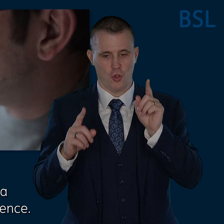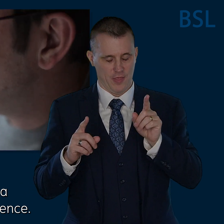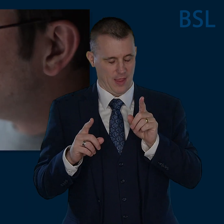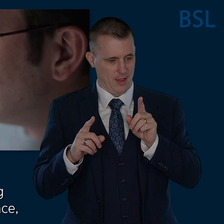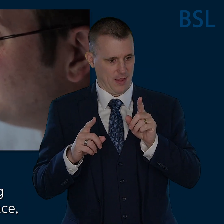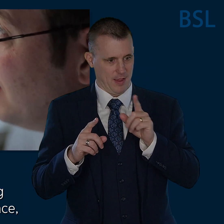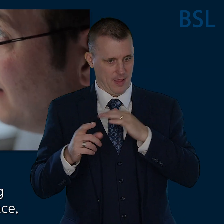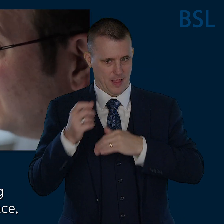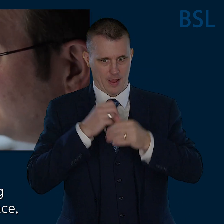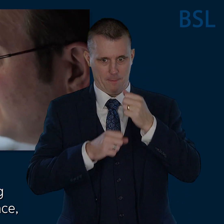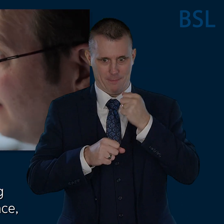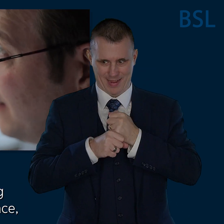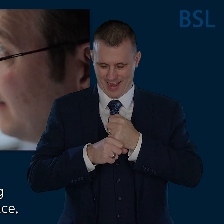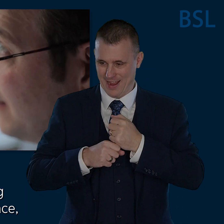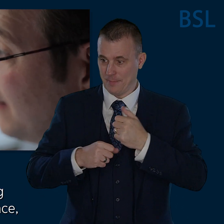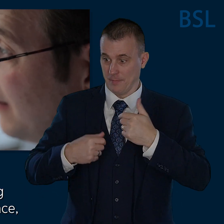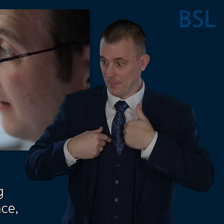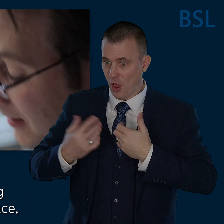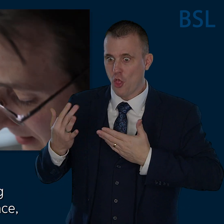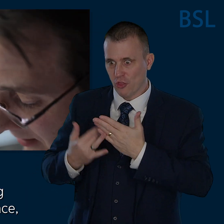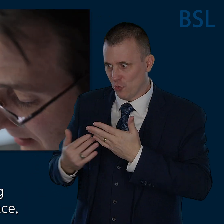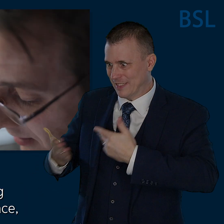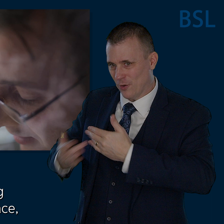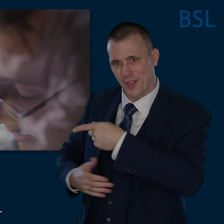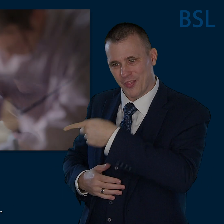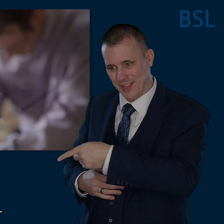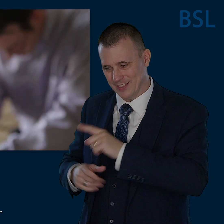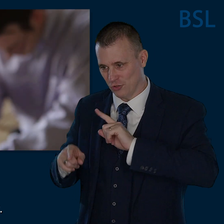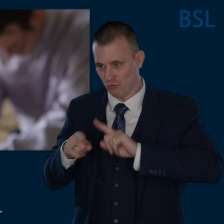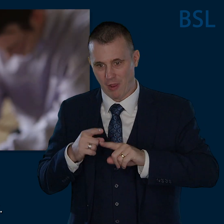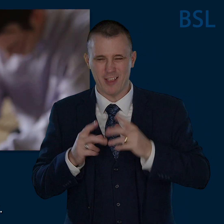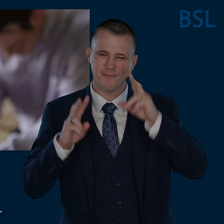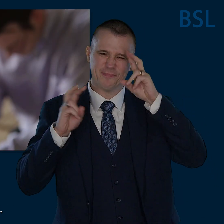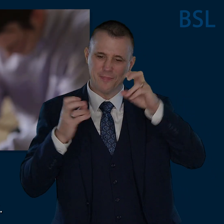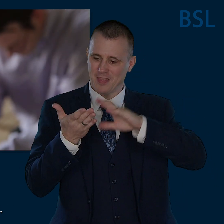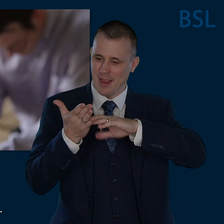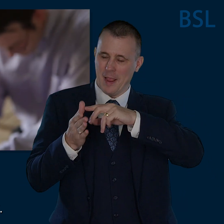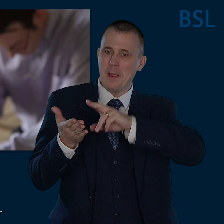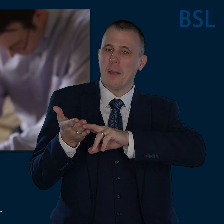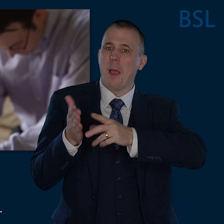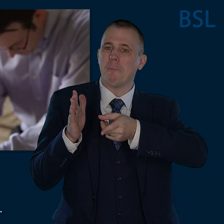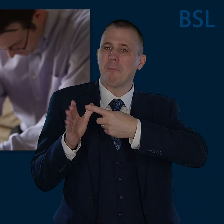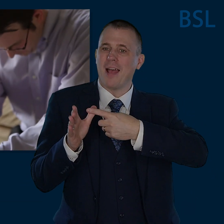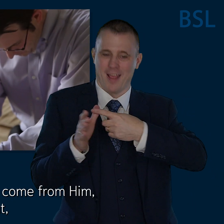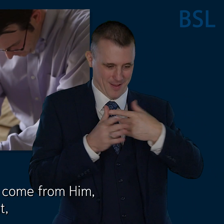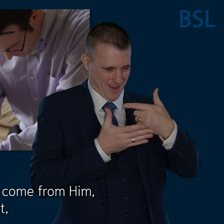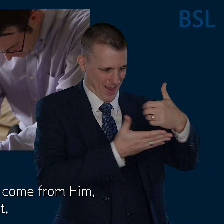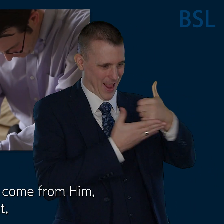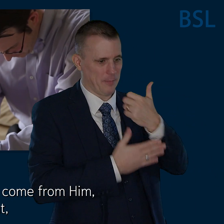difference. And so it became, during portions of this experience, a manner of getting the manna for that day.